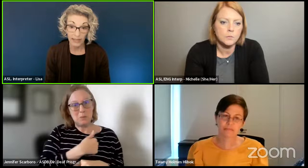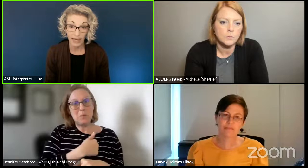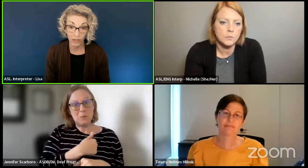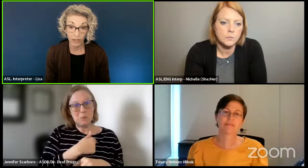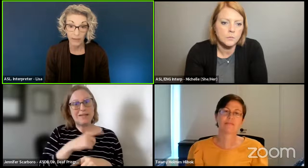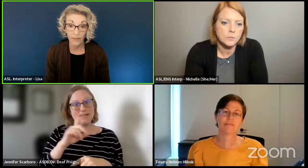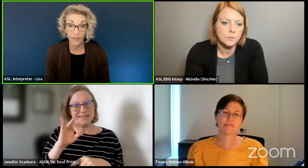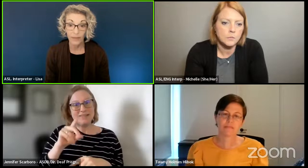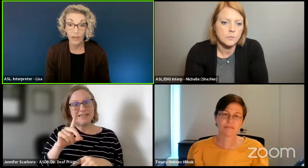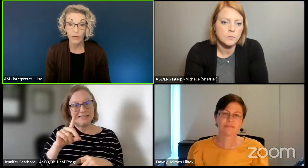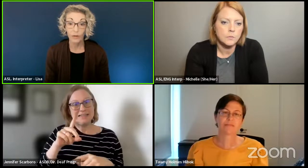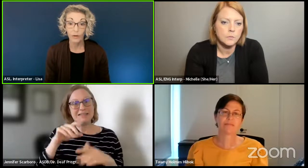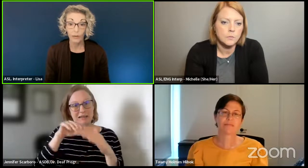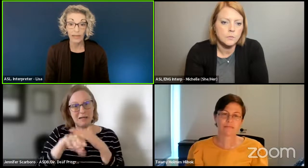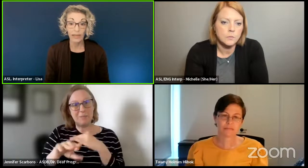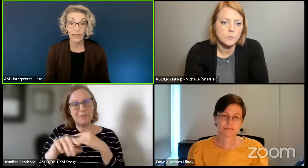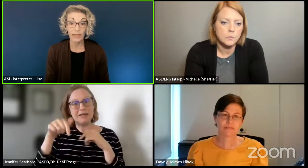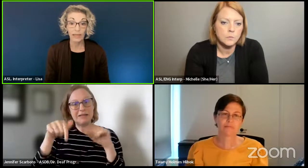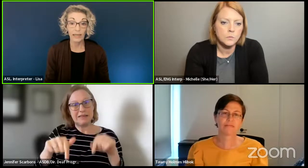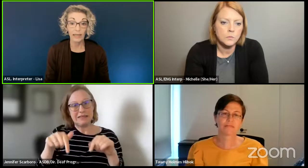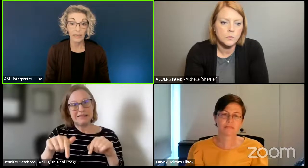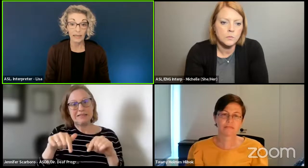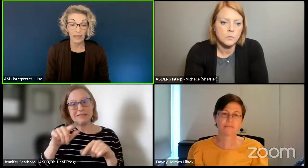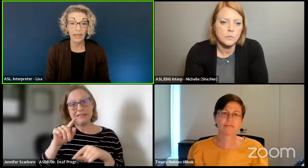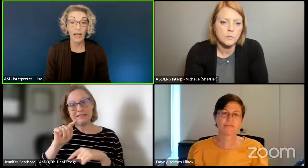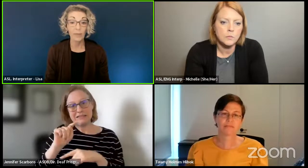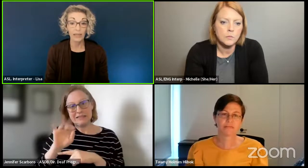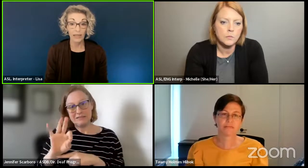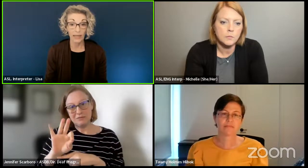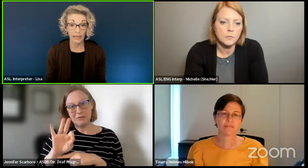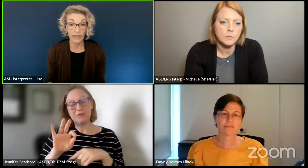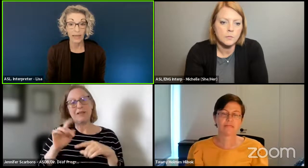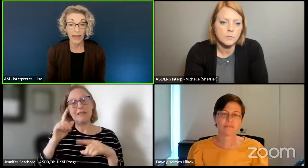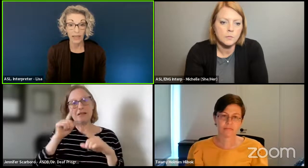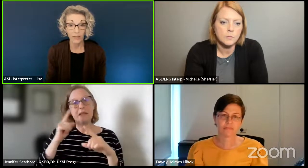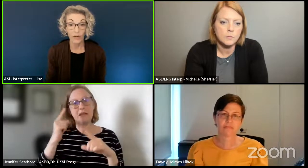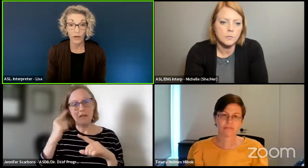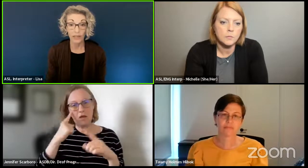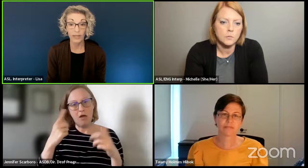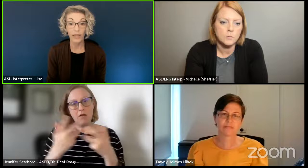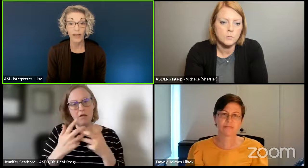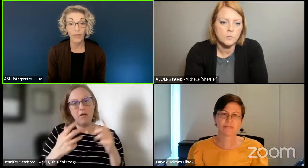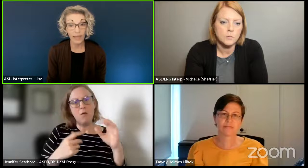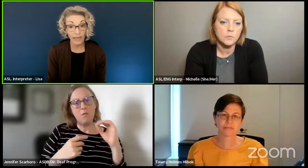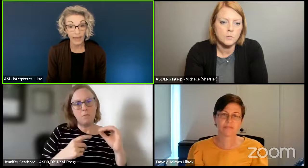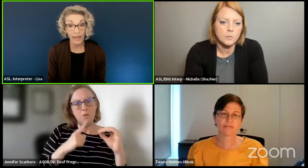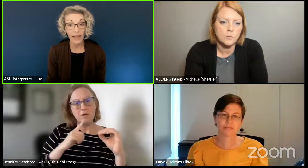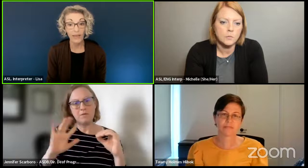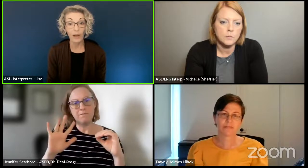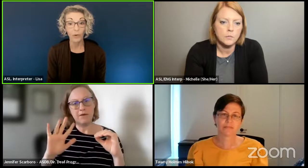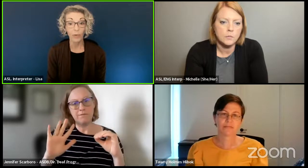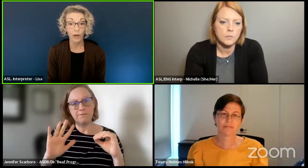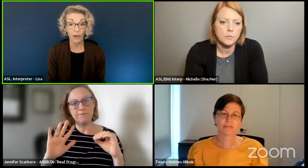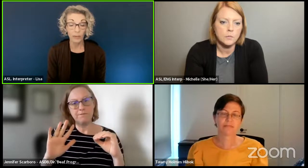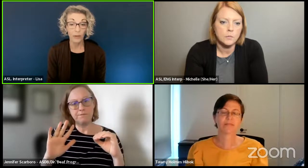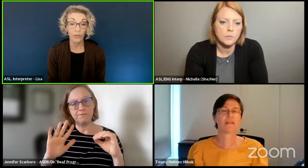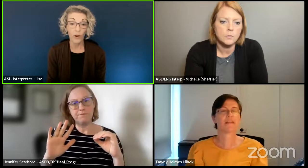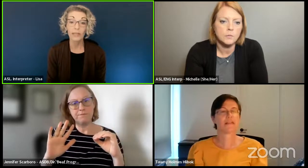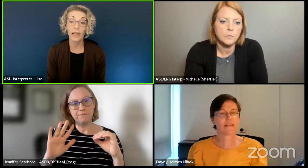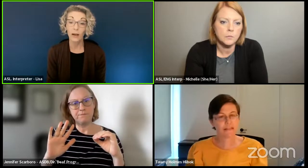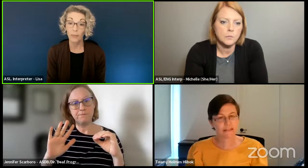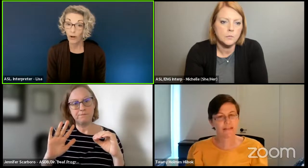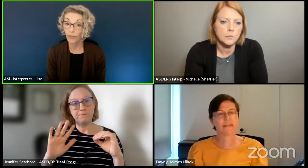the expectation. We did come into this task force thinking that we were going to